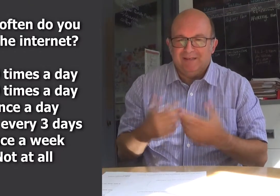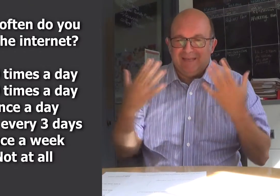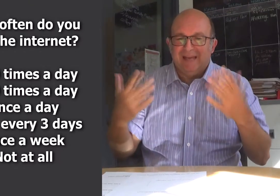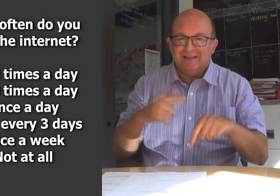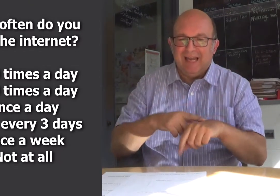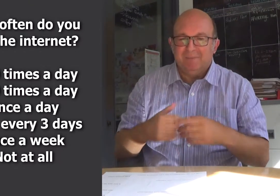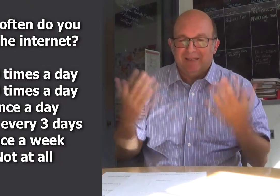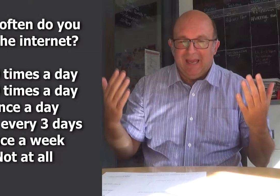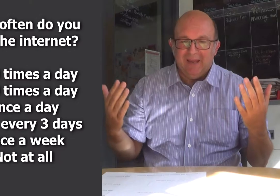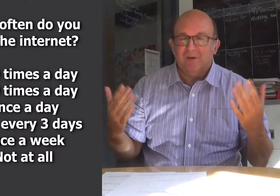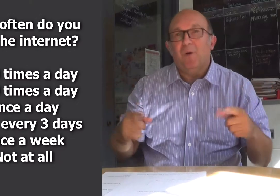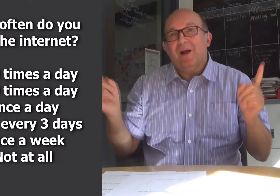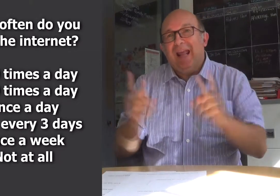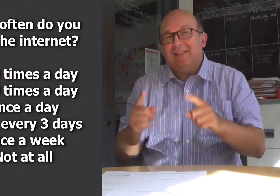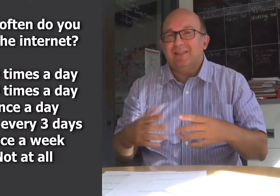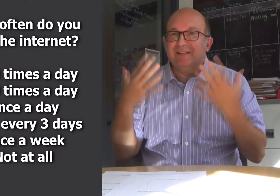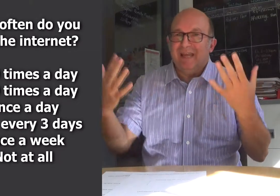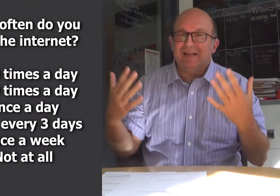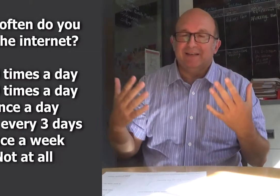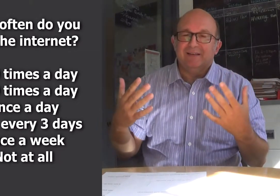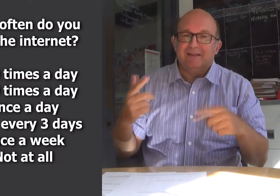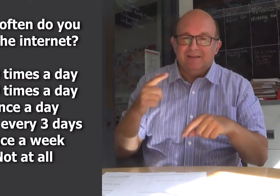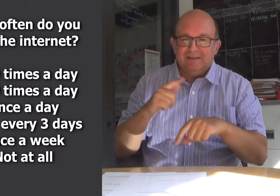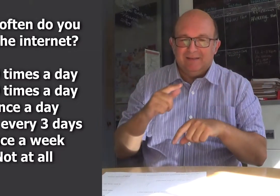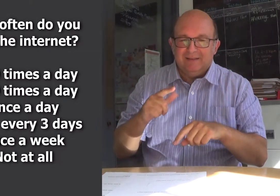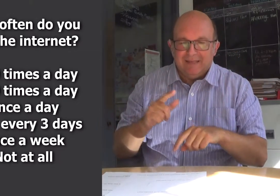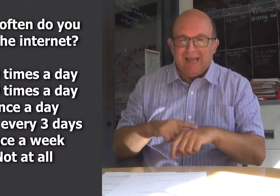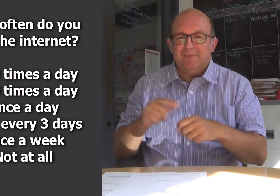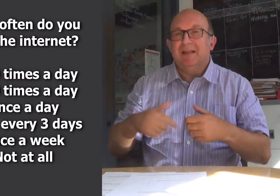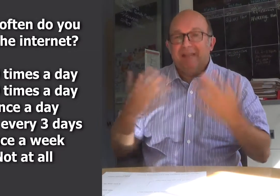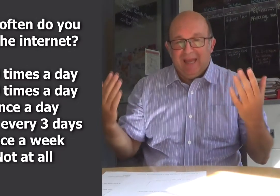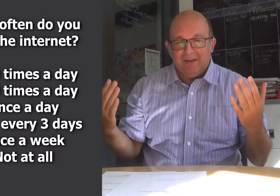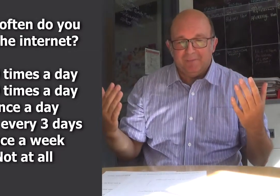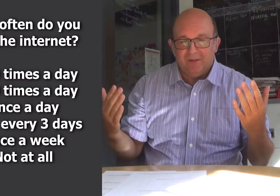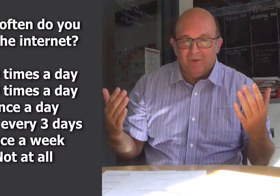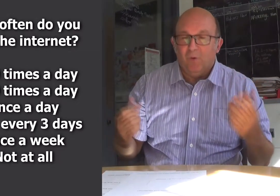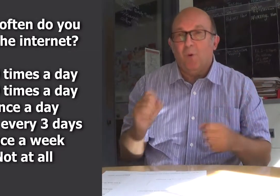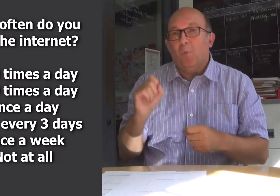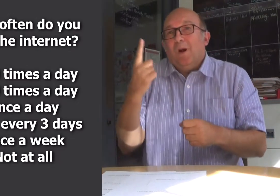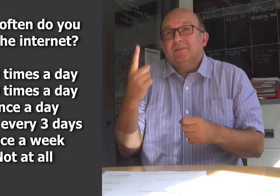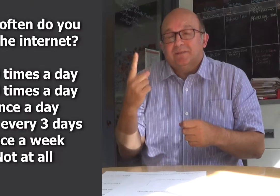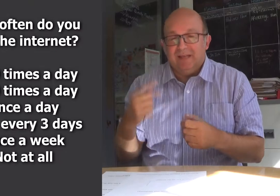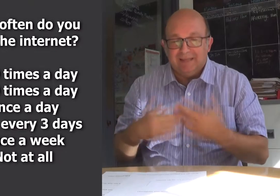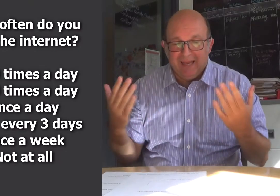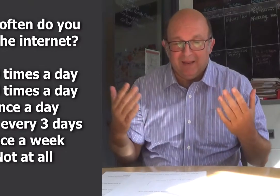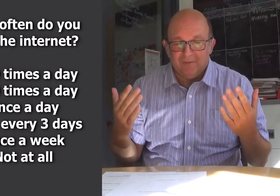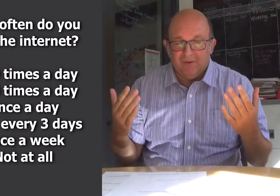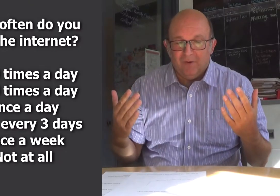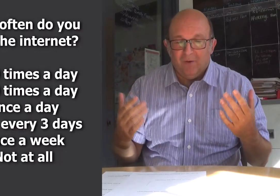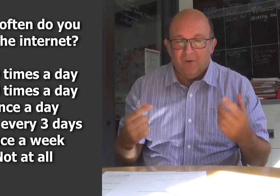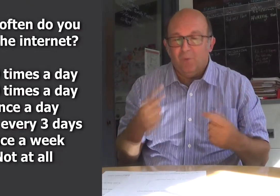More than 10 times a day, or less than 10 times a day, or one a